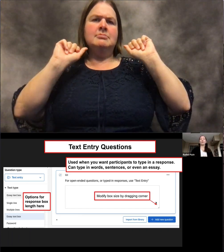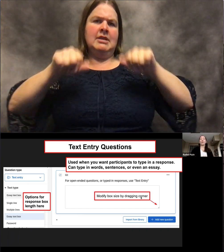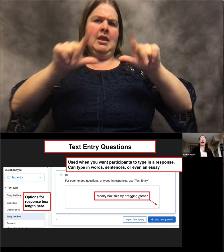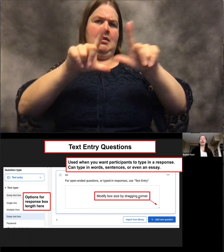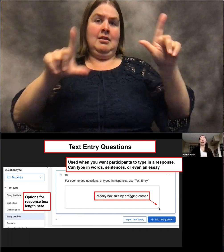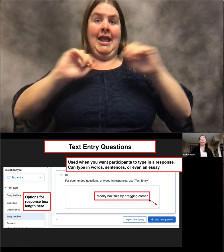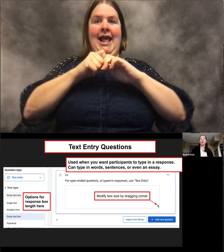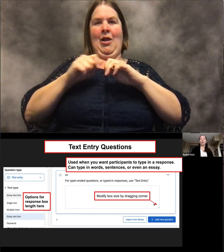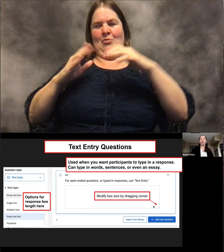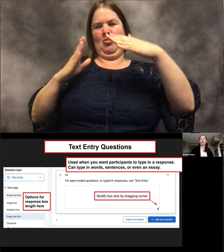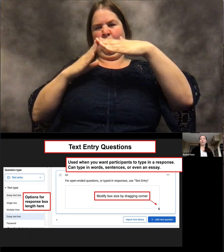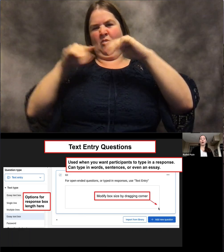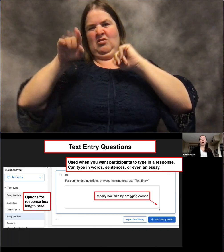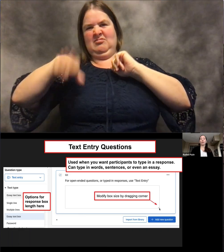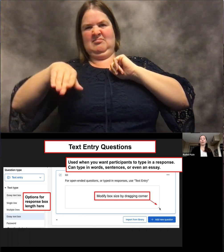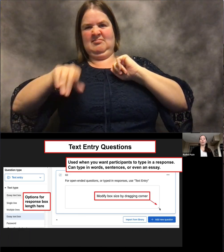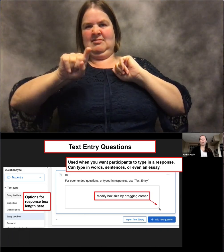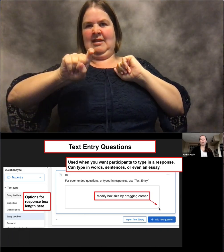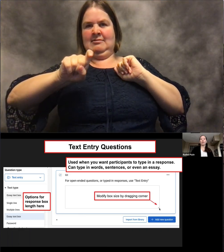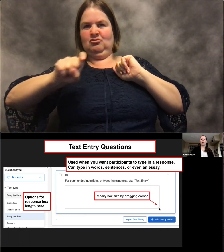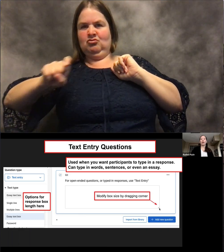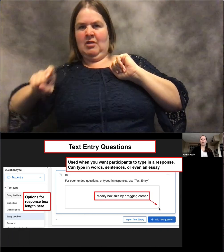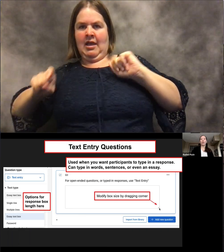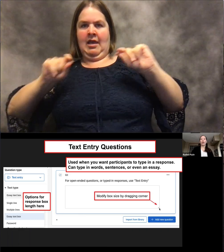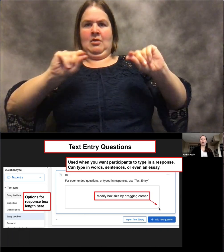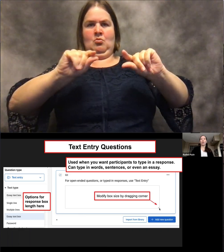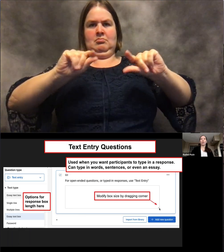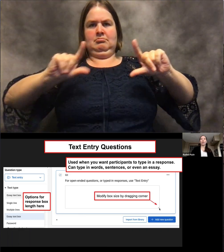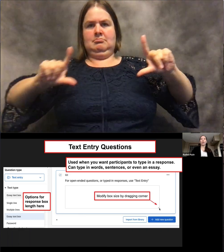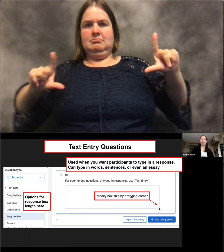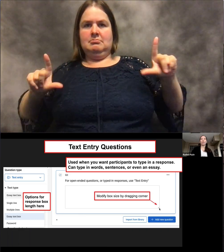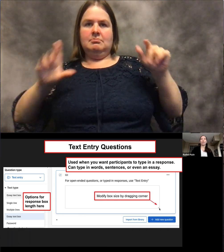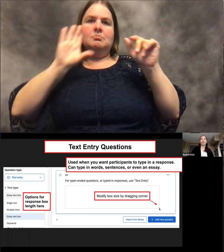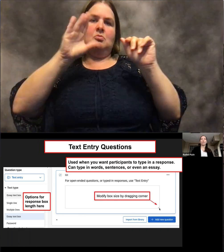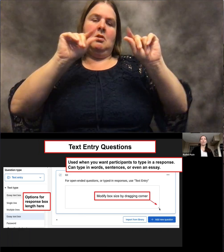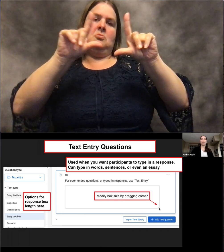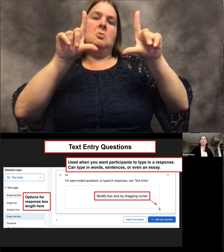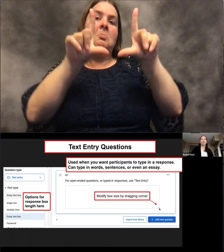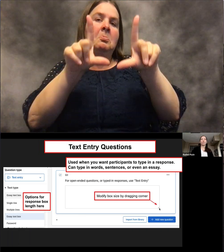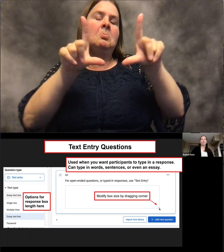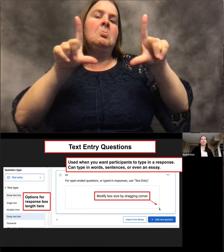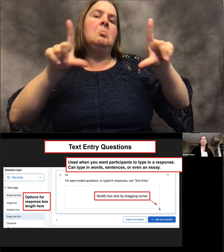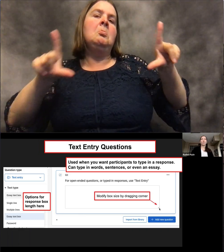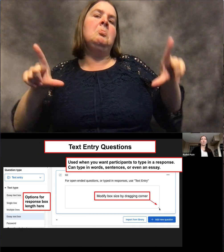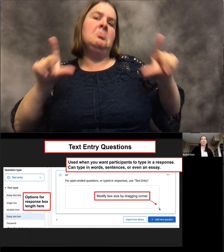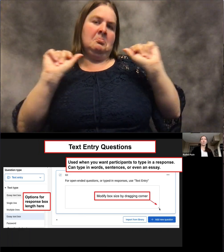by dragging the corner of the box, this right corner down here.